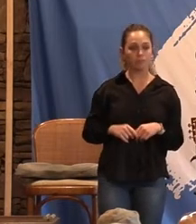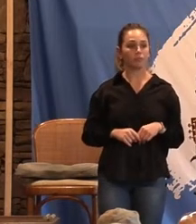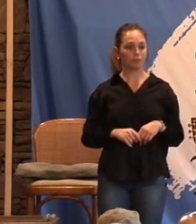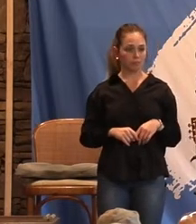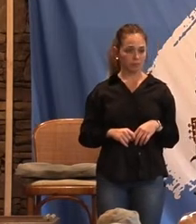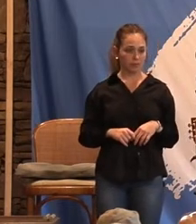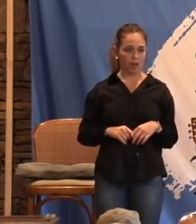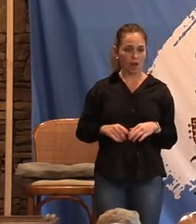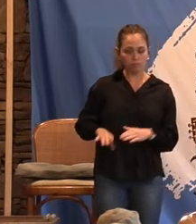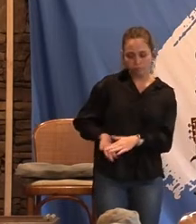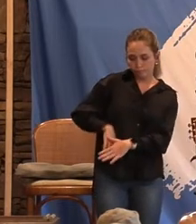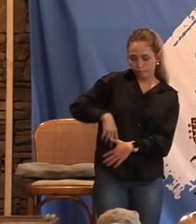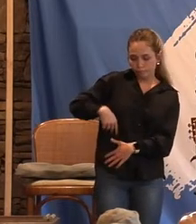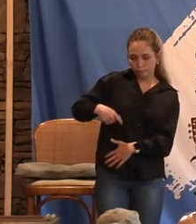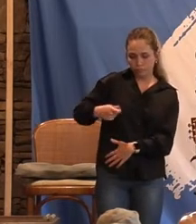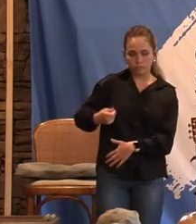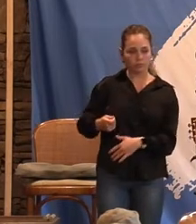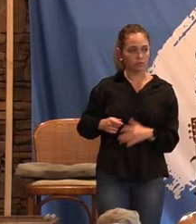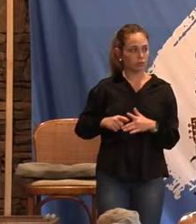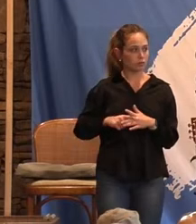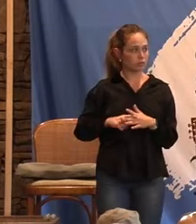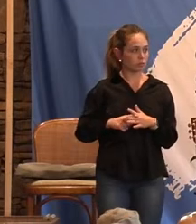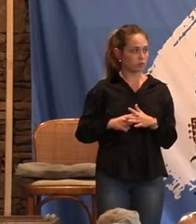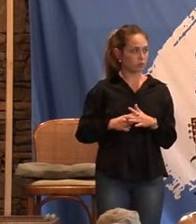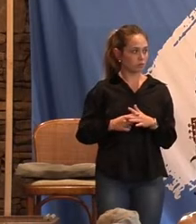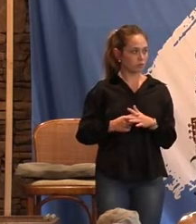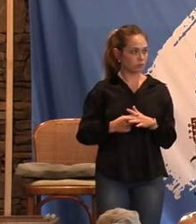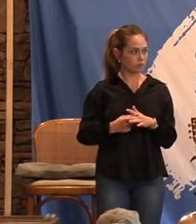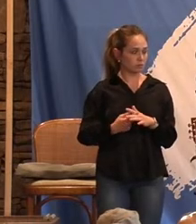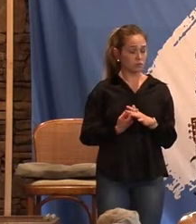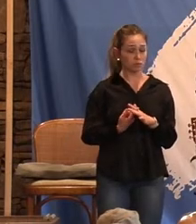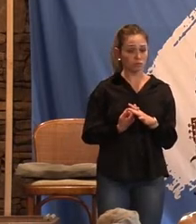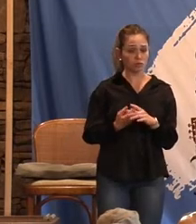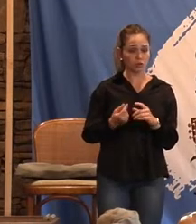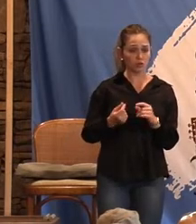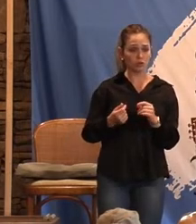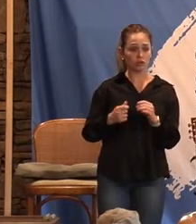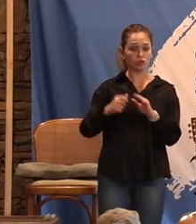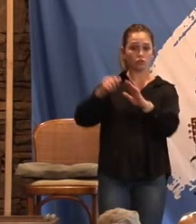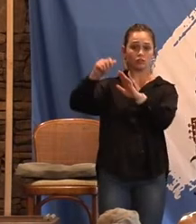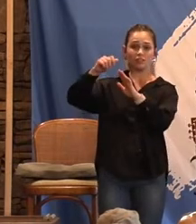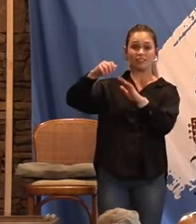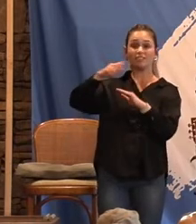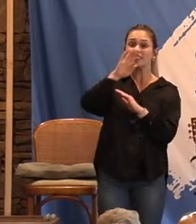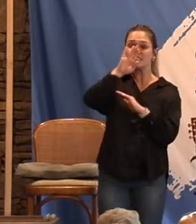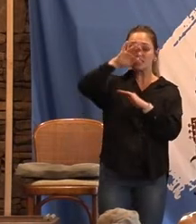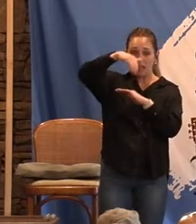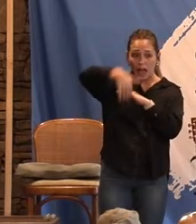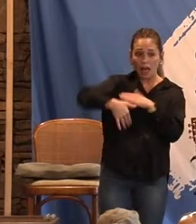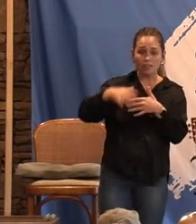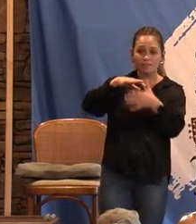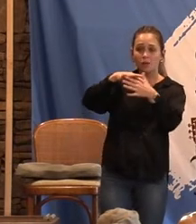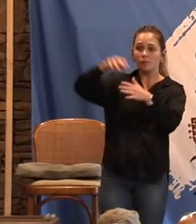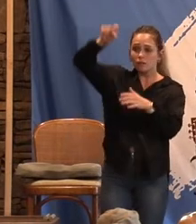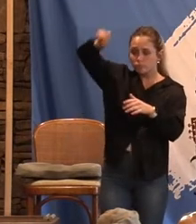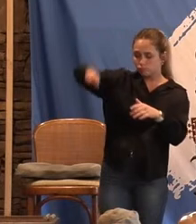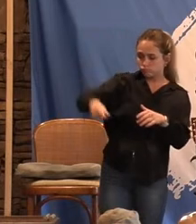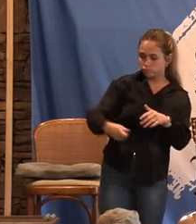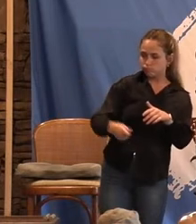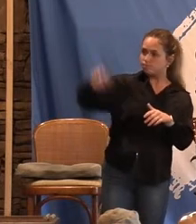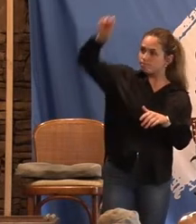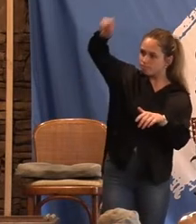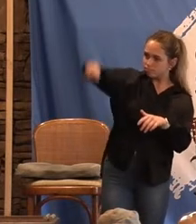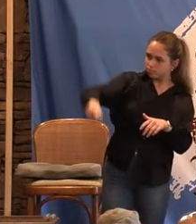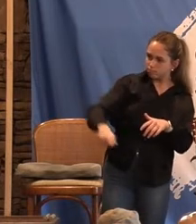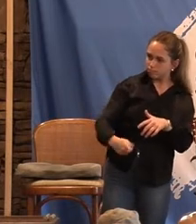Nana got that knife out, and she started to carve out and shave elephant meat inside of his belly. She